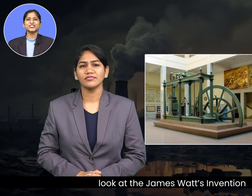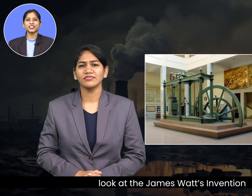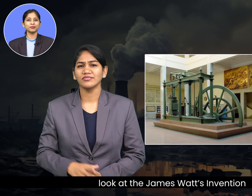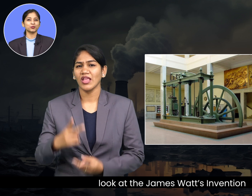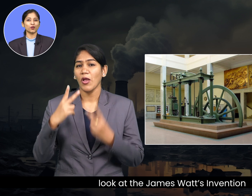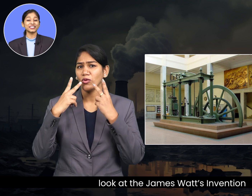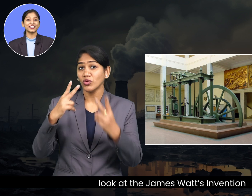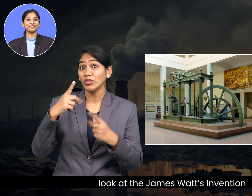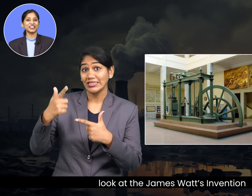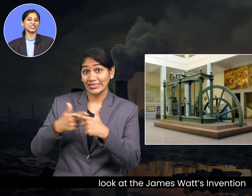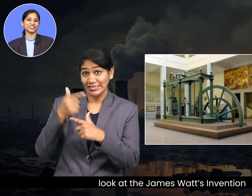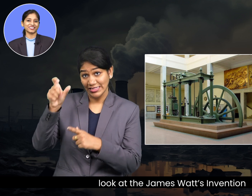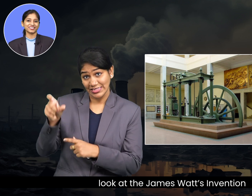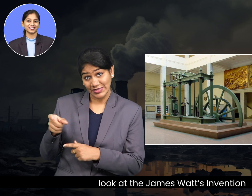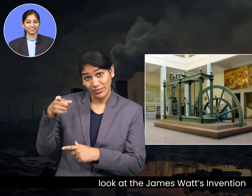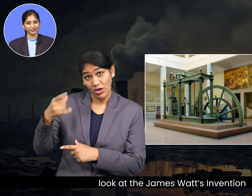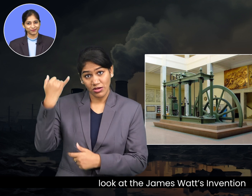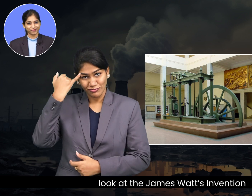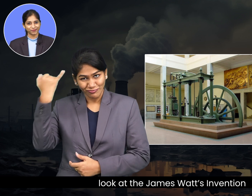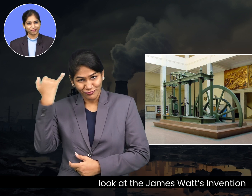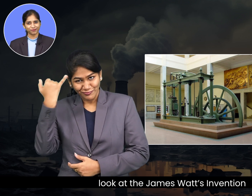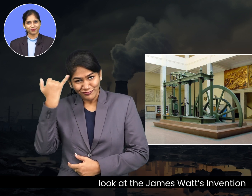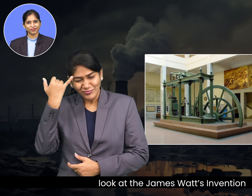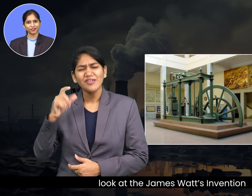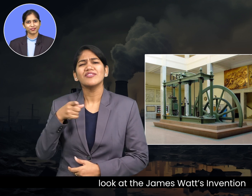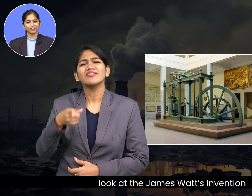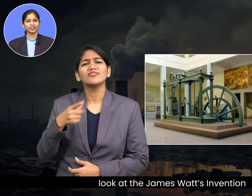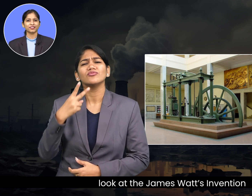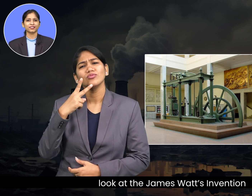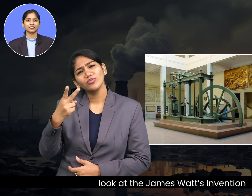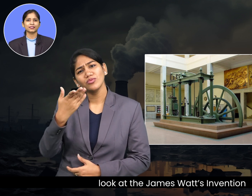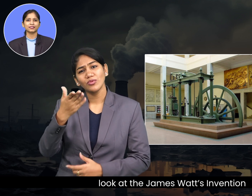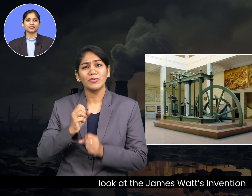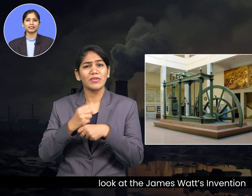Look at the James Watt invention.